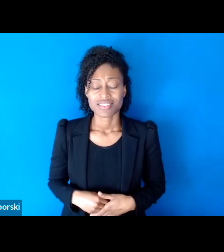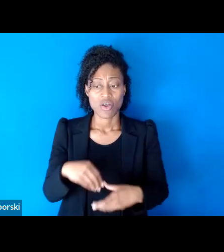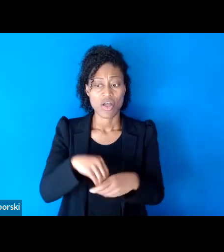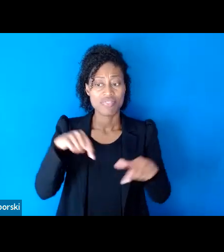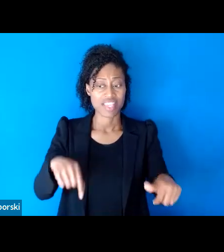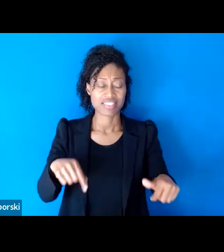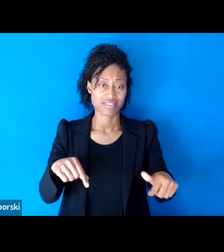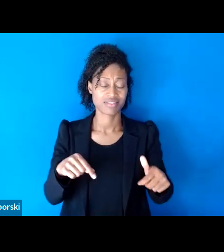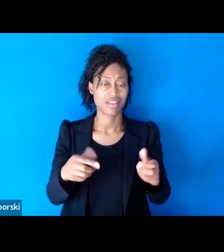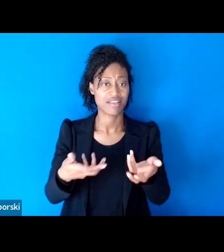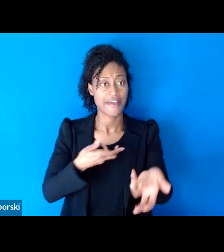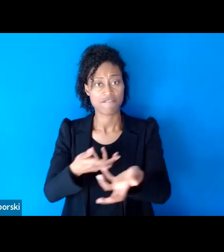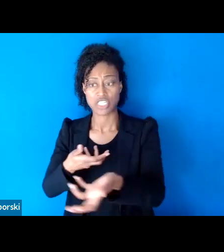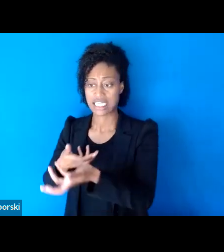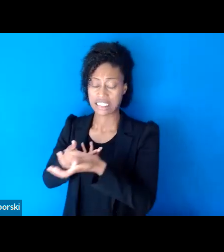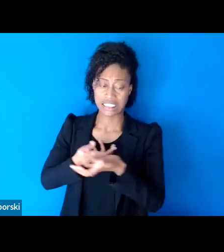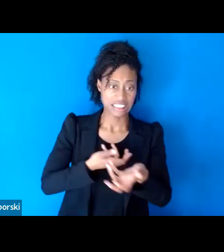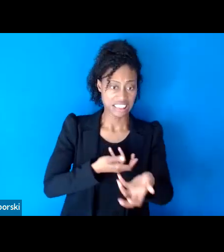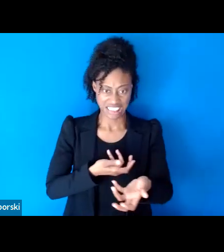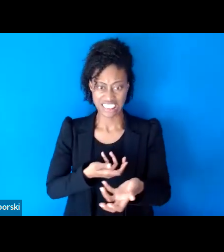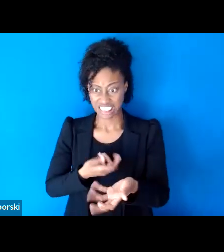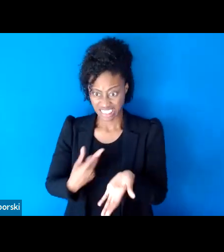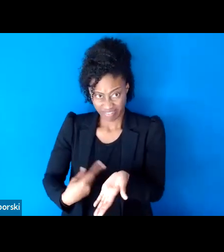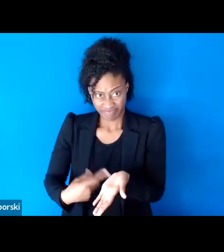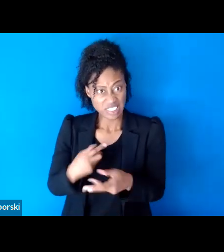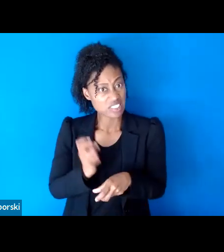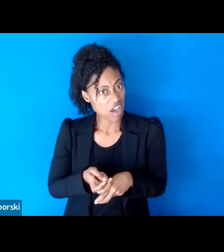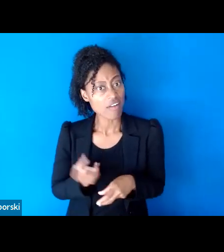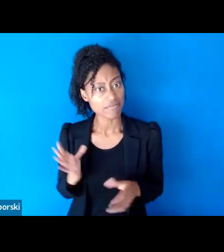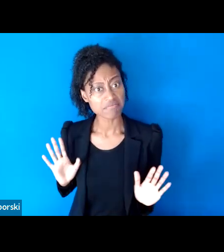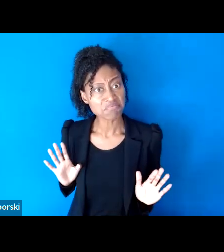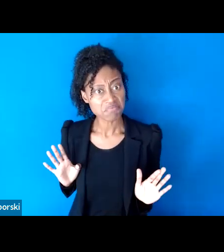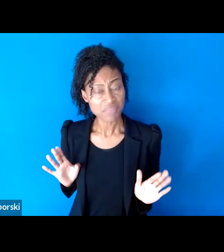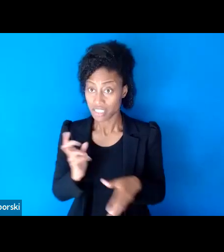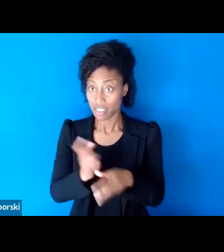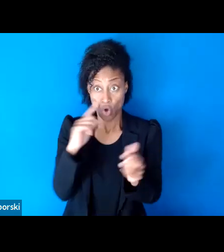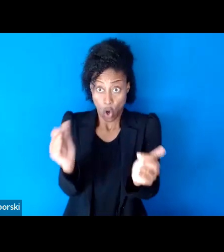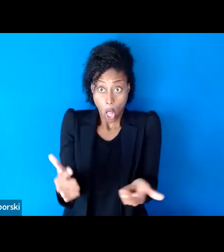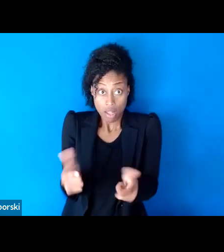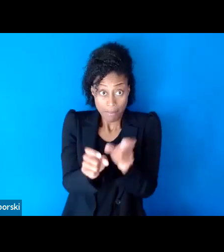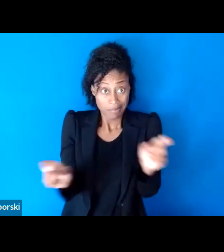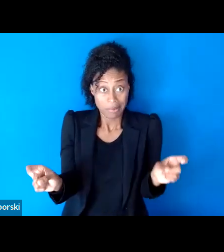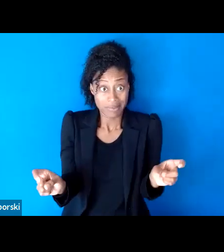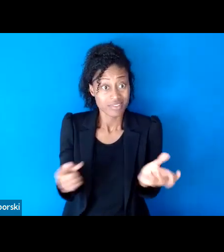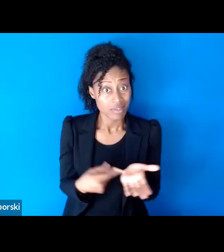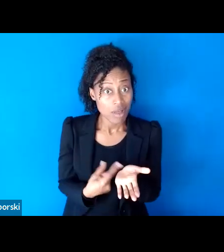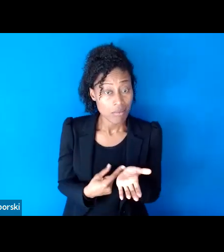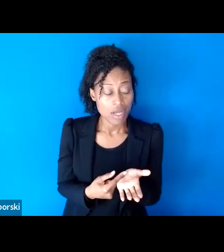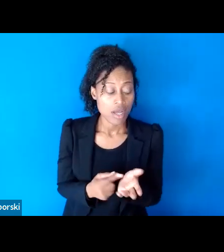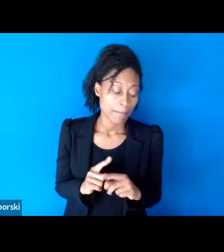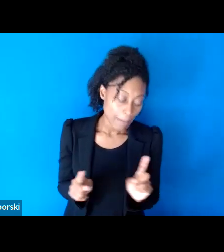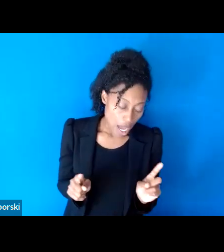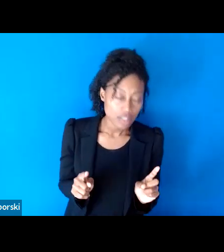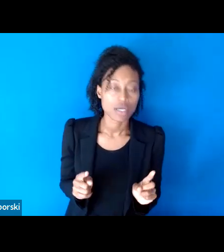can often be a difficult conversation for all parties. One of the things that I want